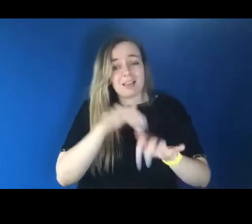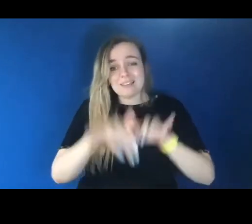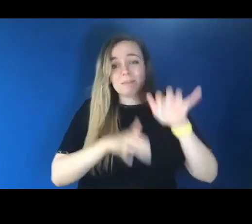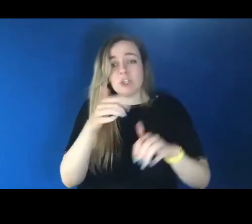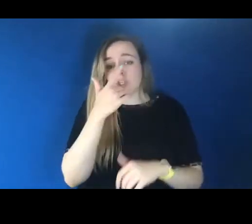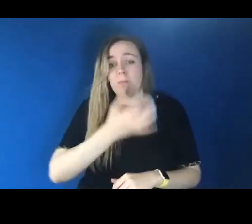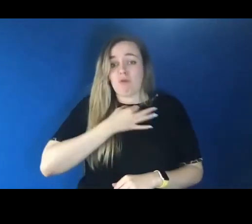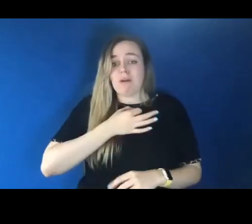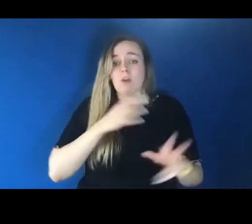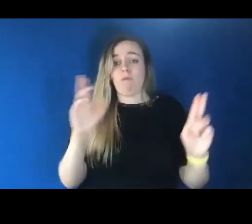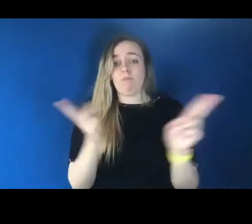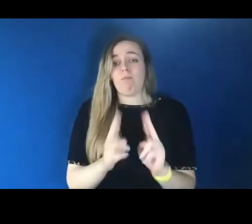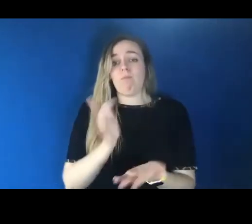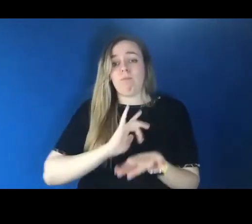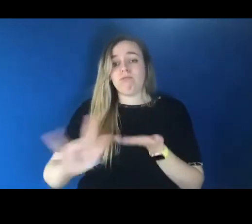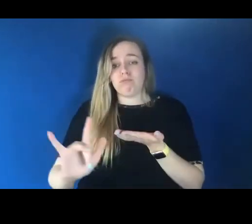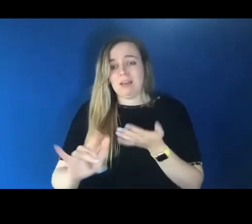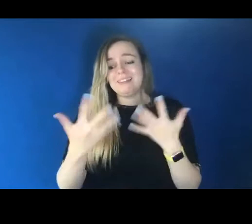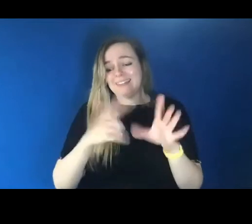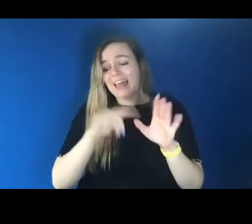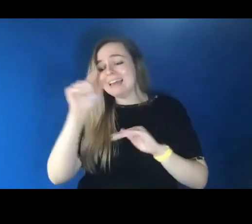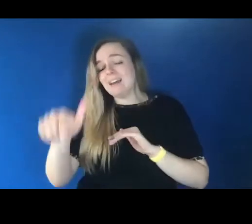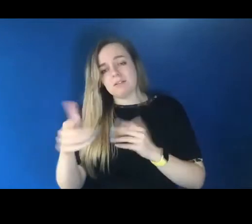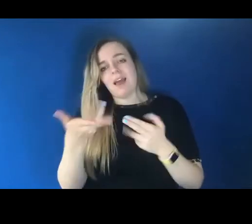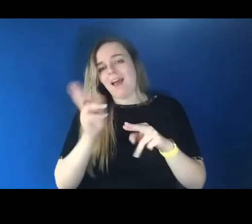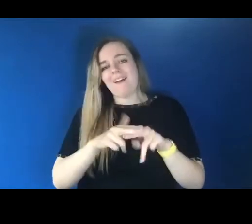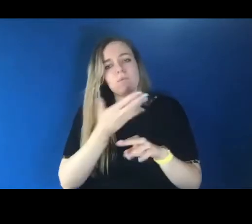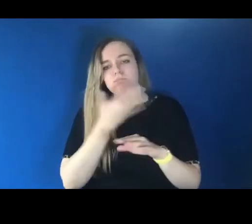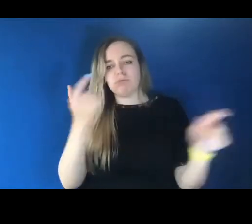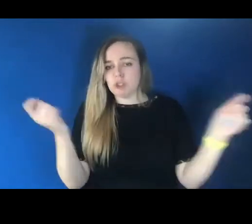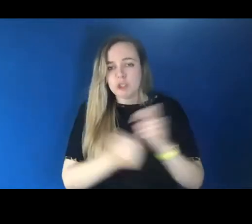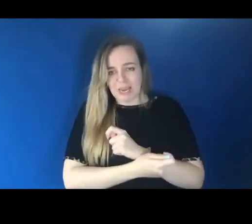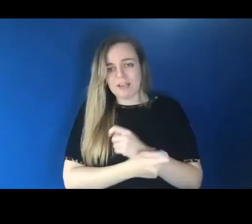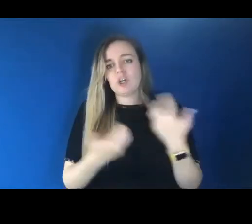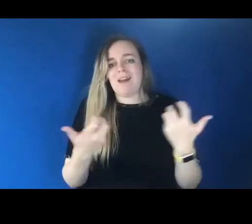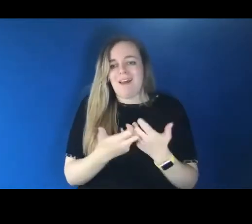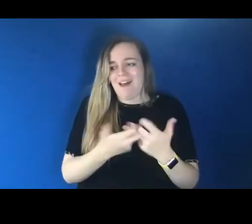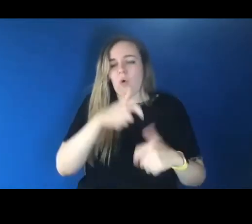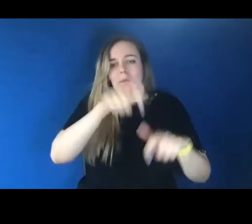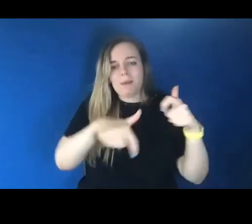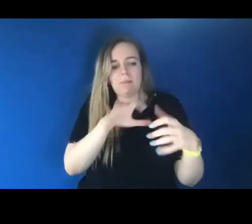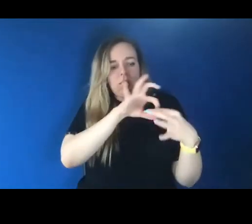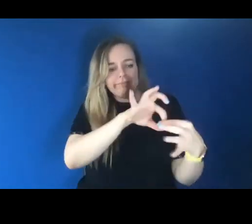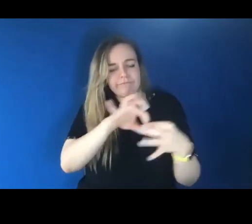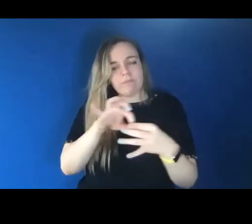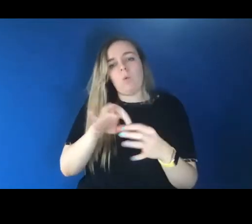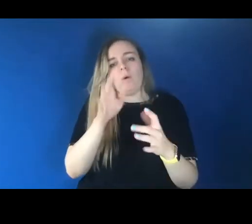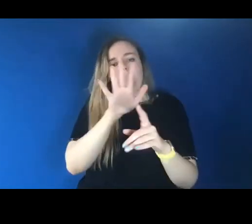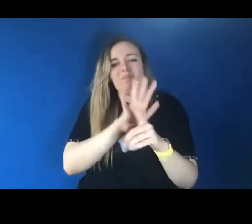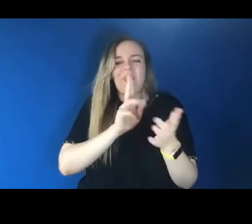extinction within decades if we don't deliver transformative change to the way that people interact with the natural